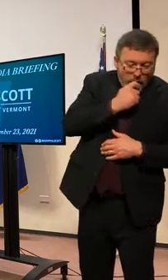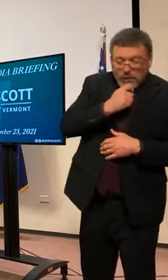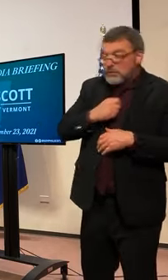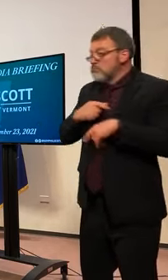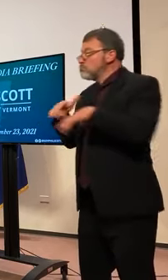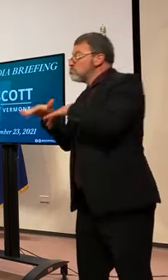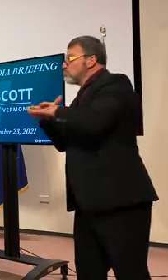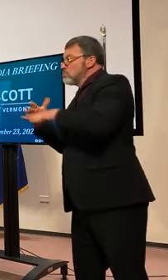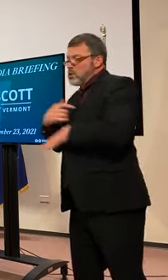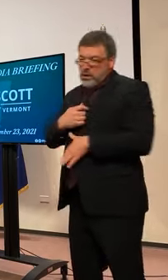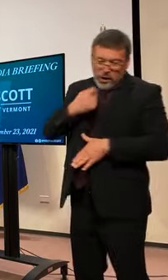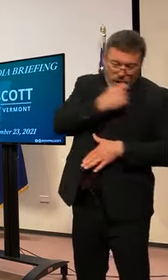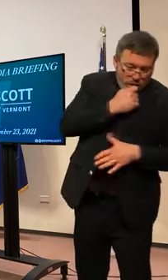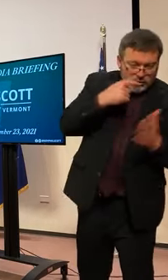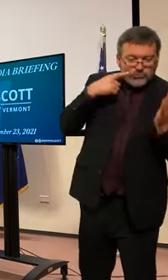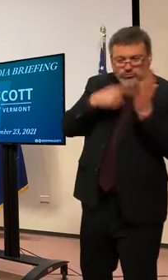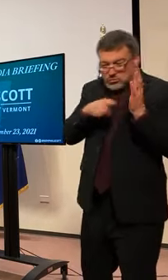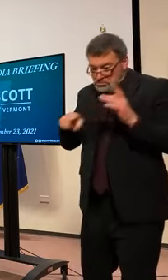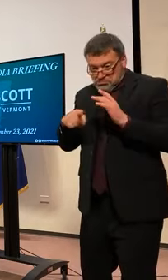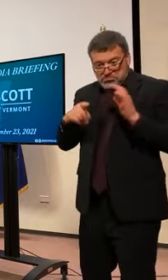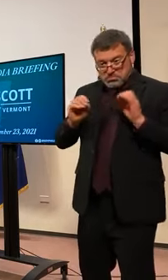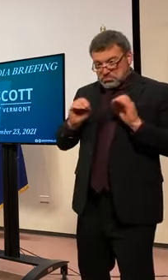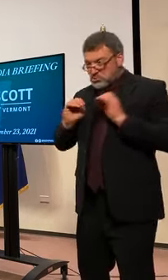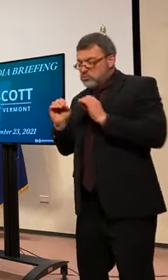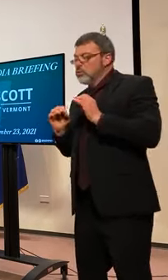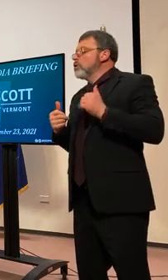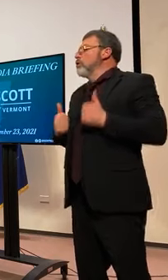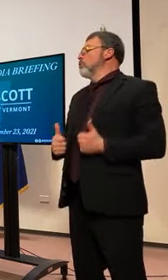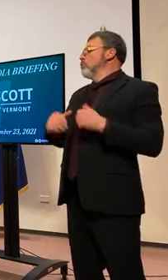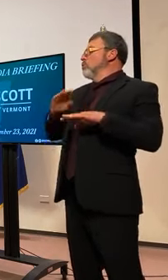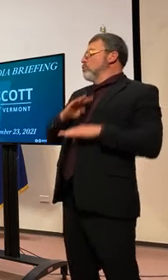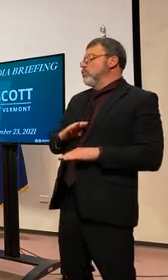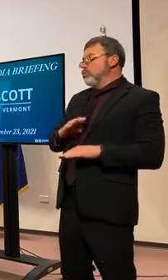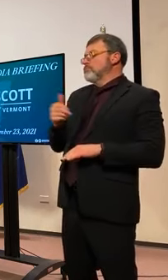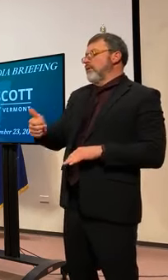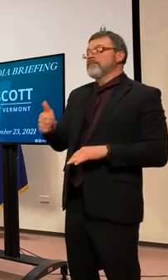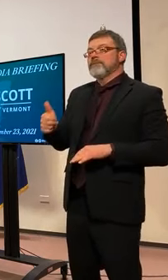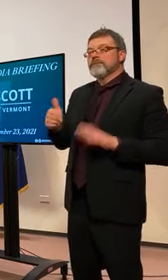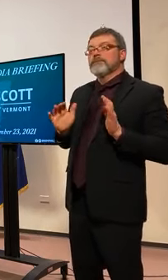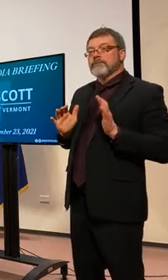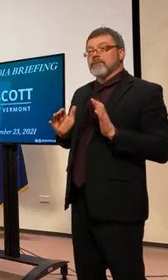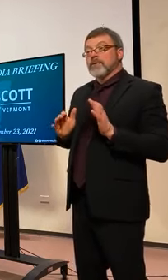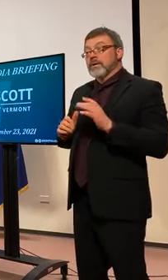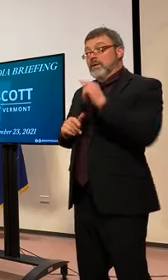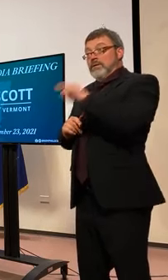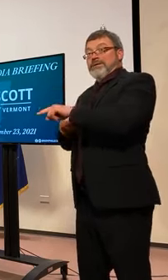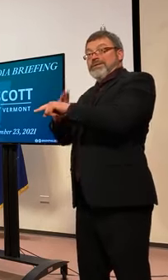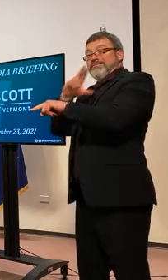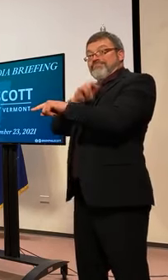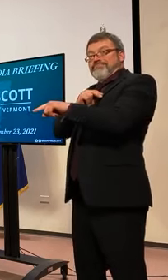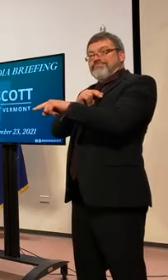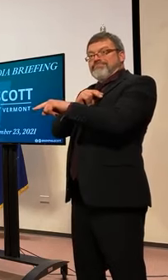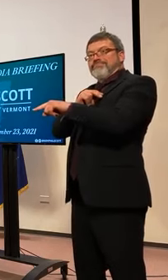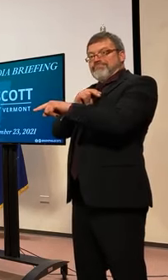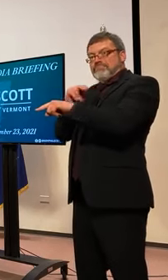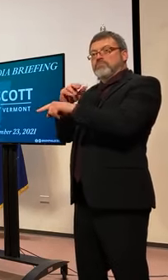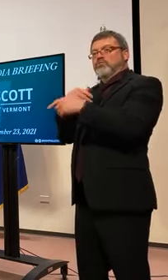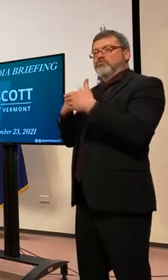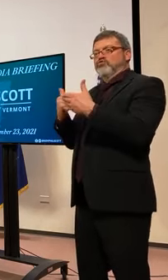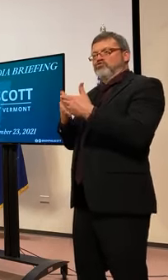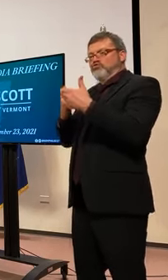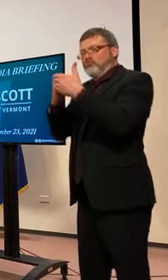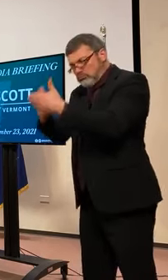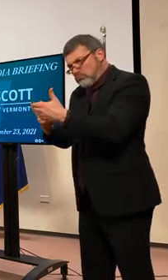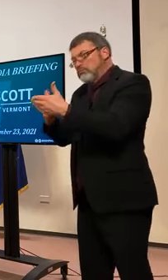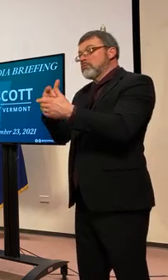It's a good idea to schedule a test afterward as well, about 5 to 7 days later. If people